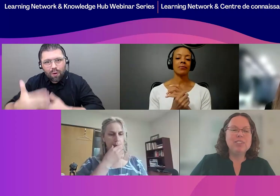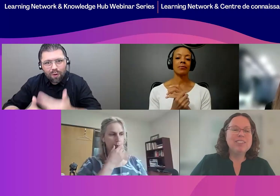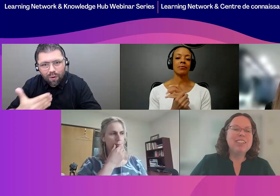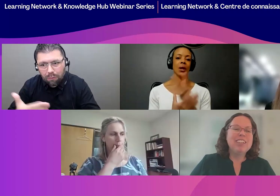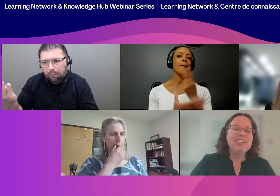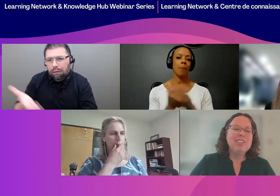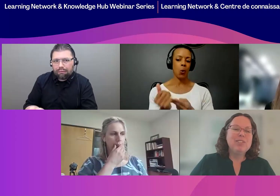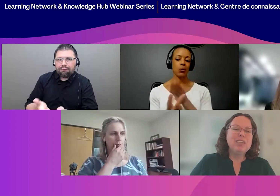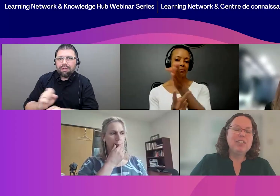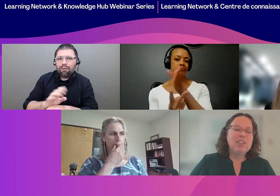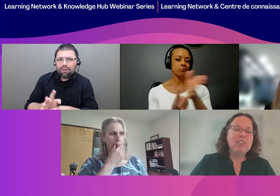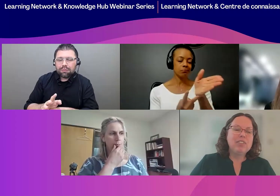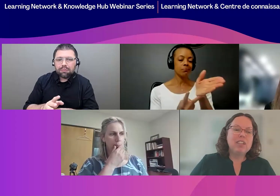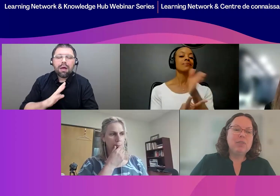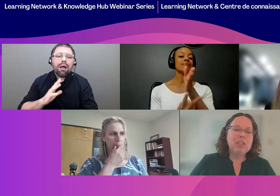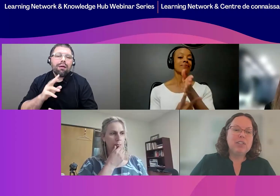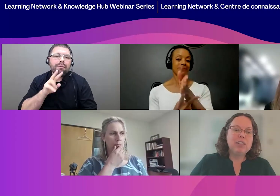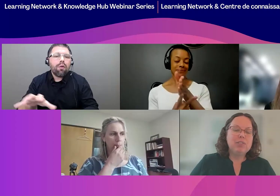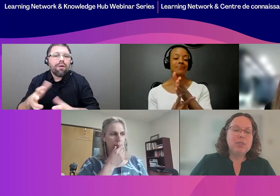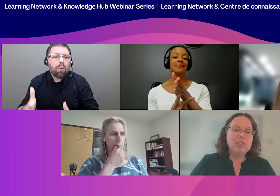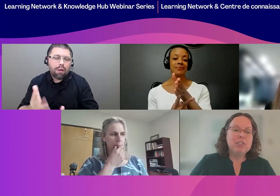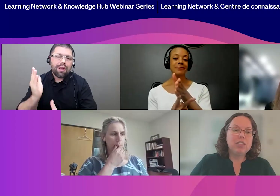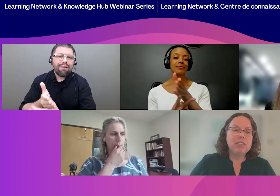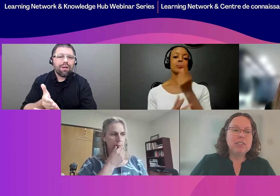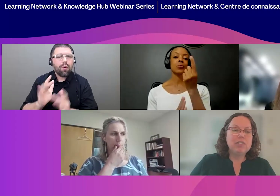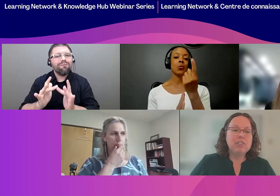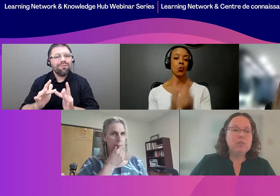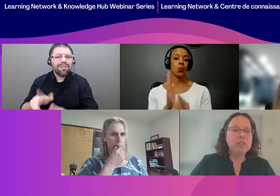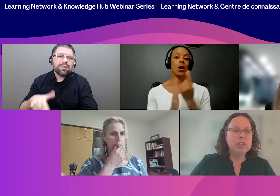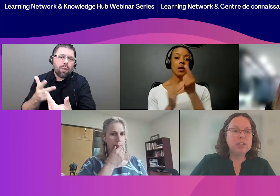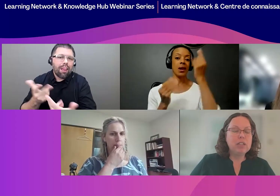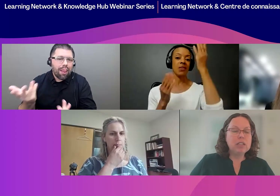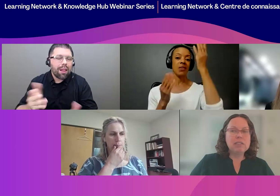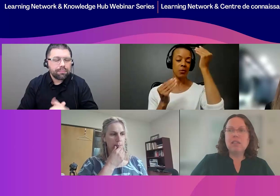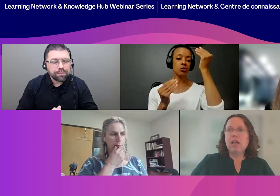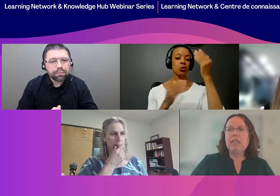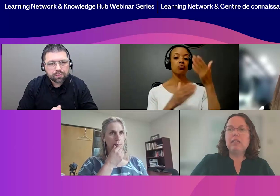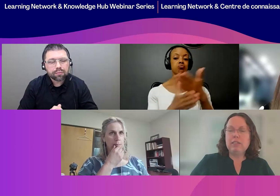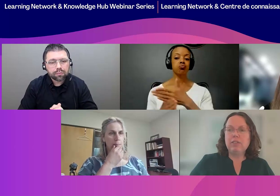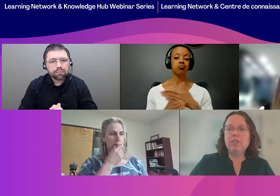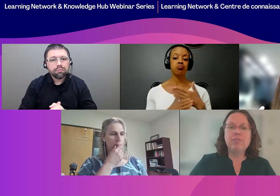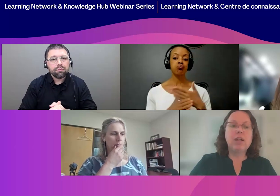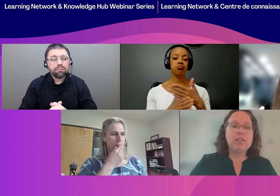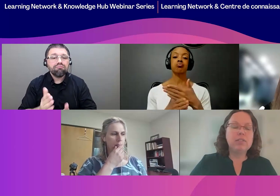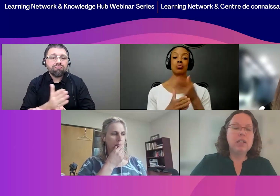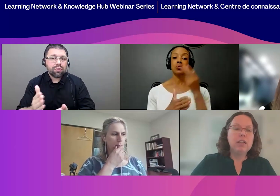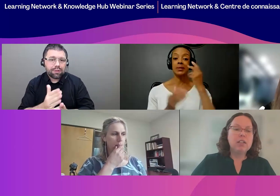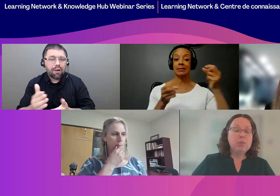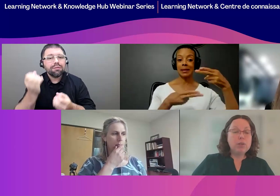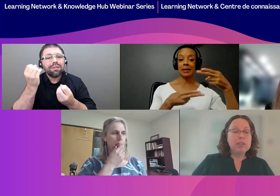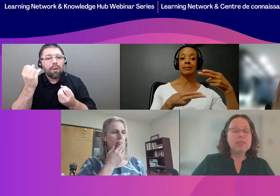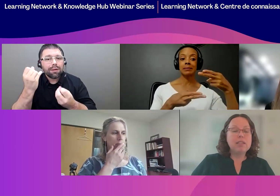of the components. So it involves a 1-hour information sharing session, and we've included on the slide here the